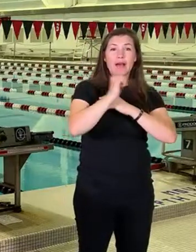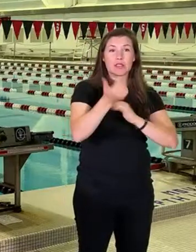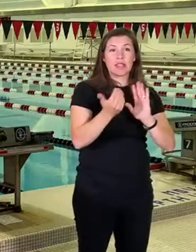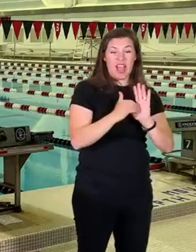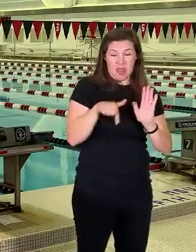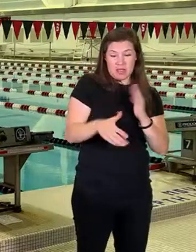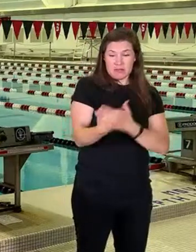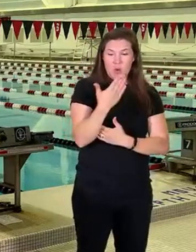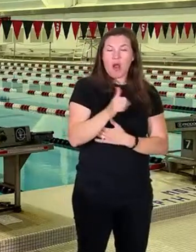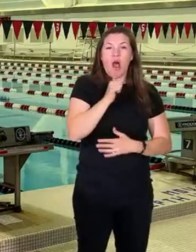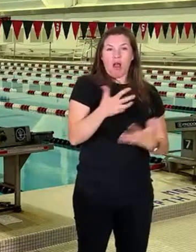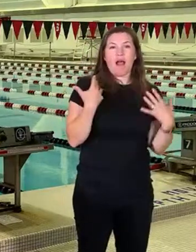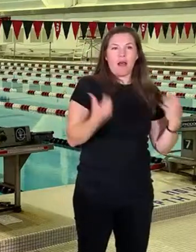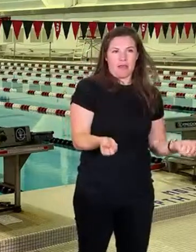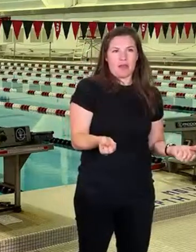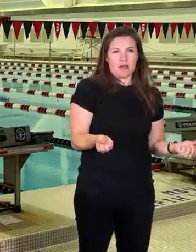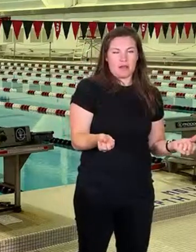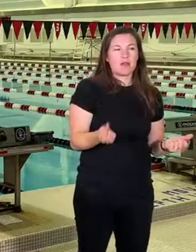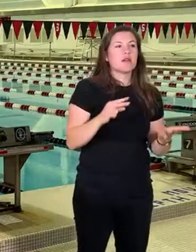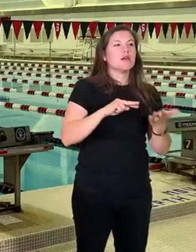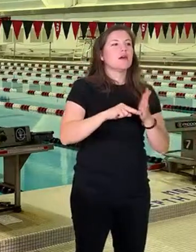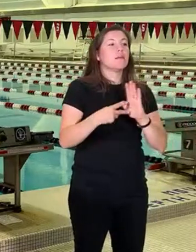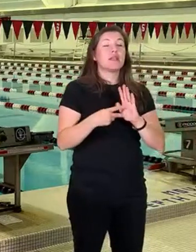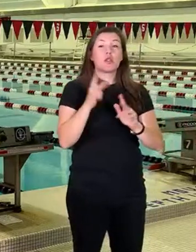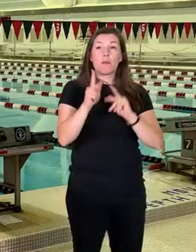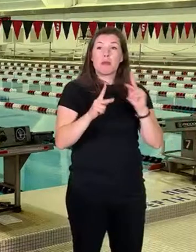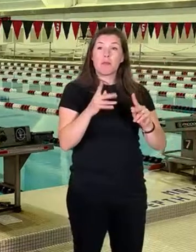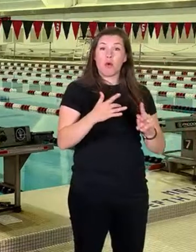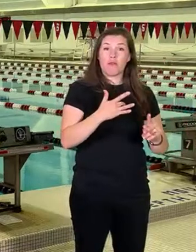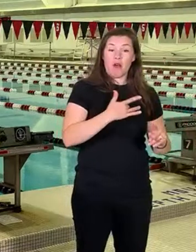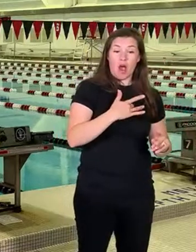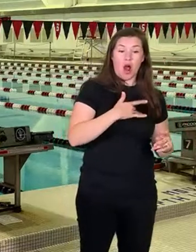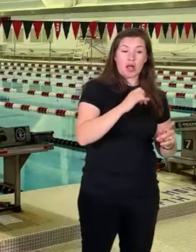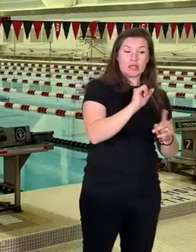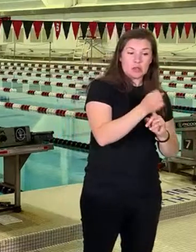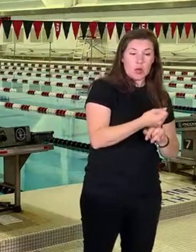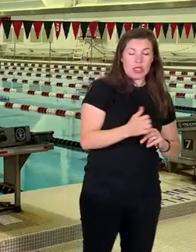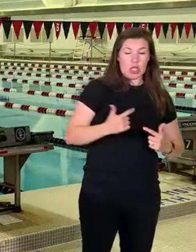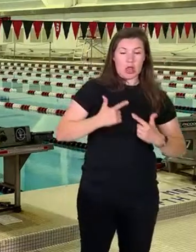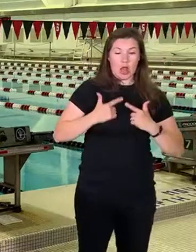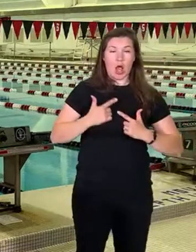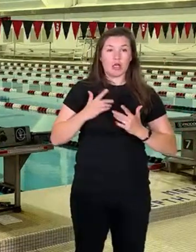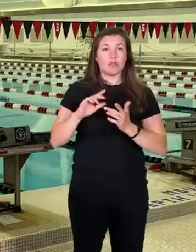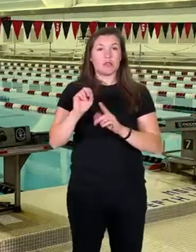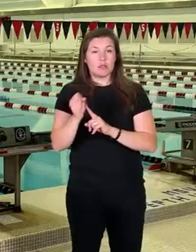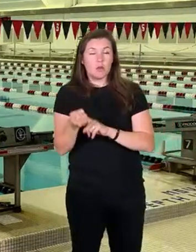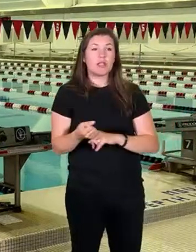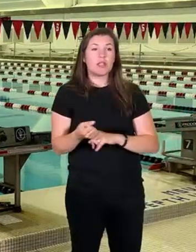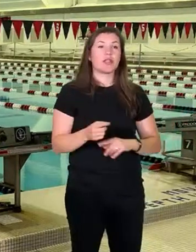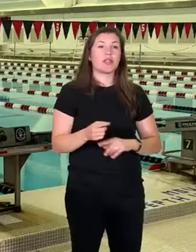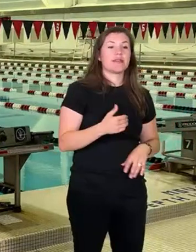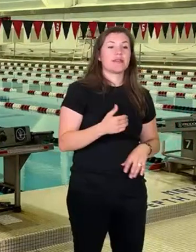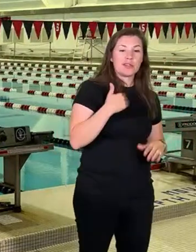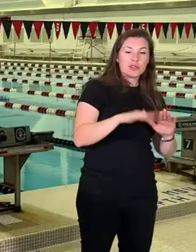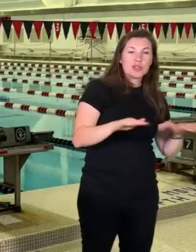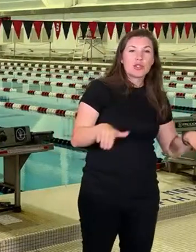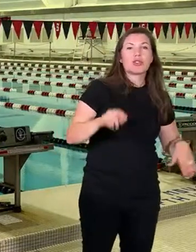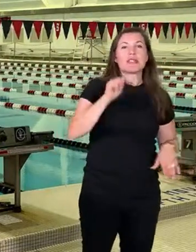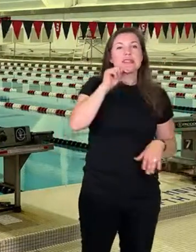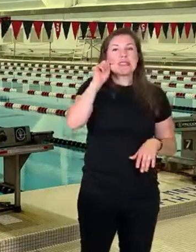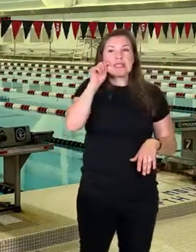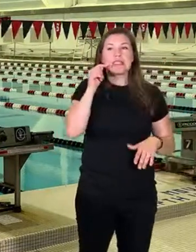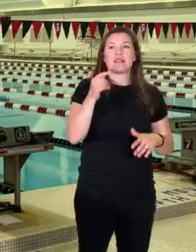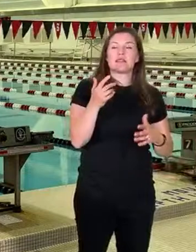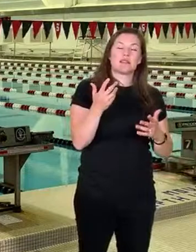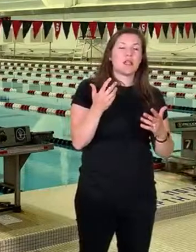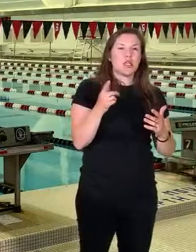unhealthy category, which means for people with heart and lung conditions, as well as young children, teens, and older adults, they should avoid strenuous